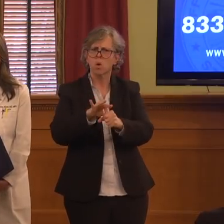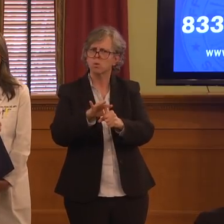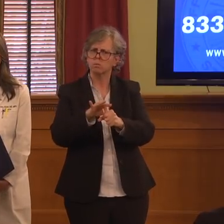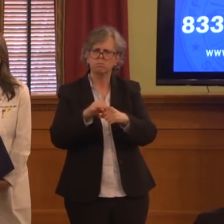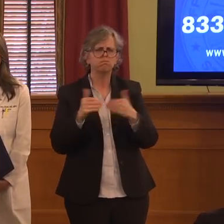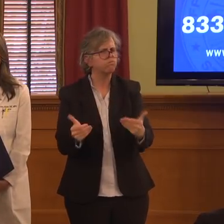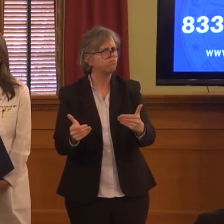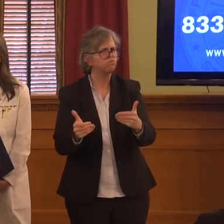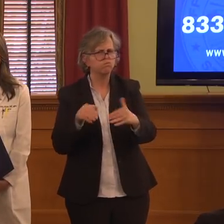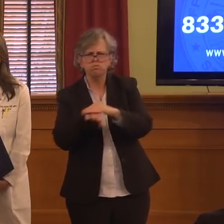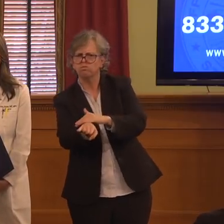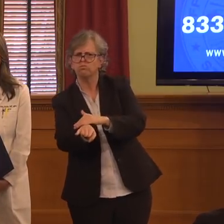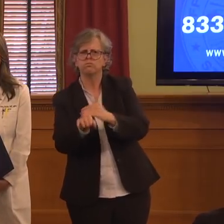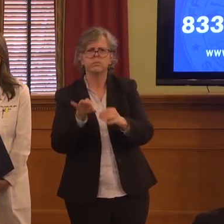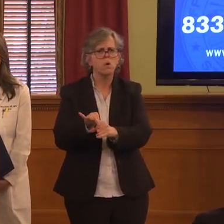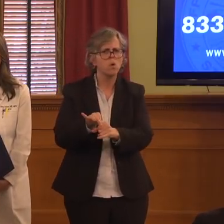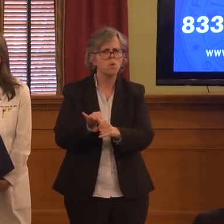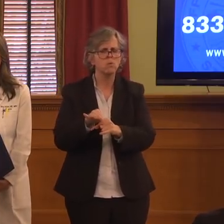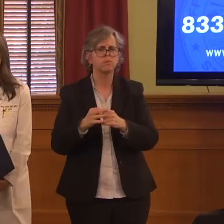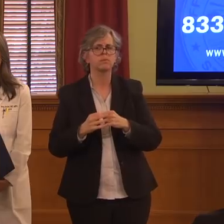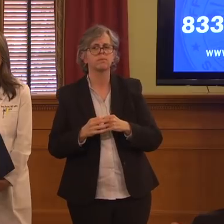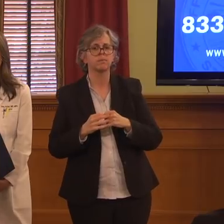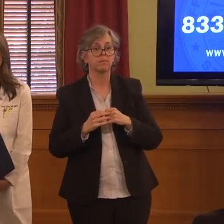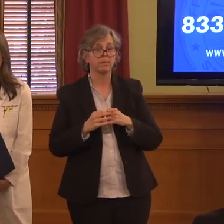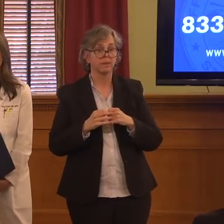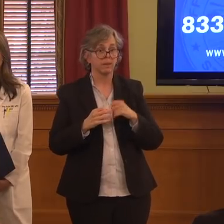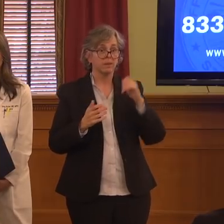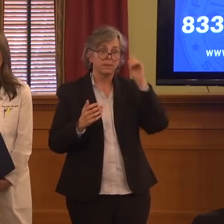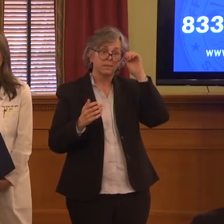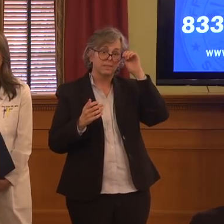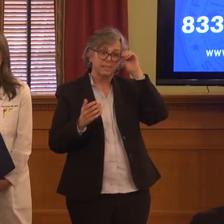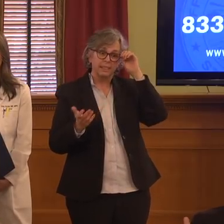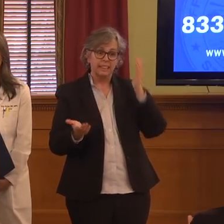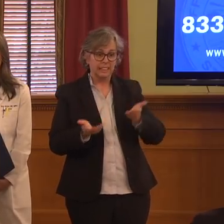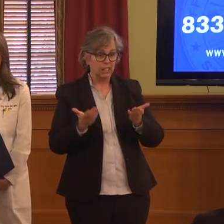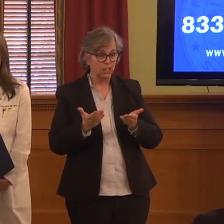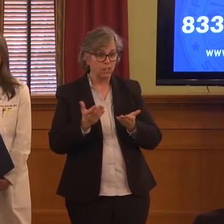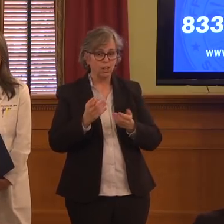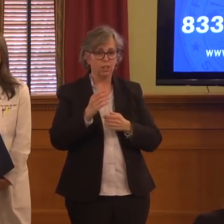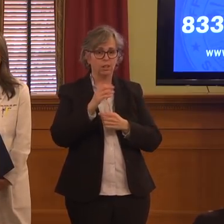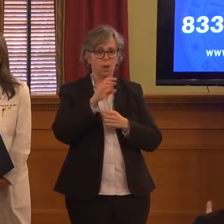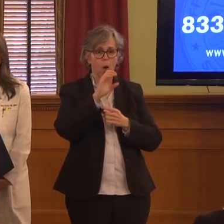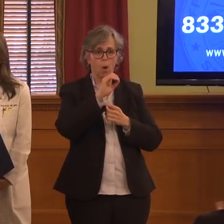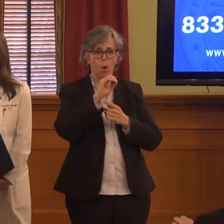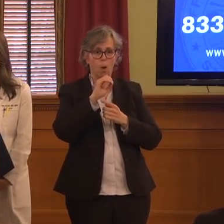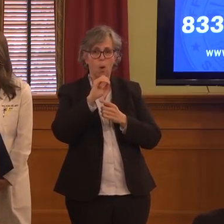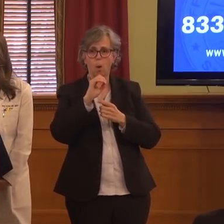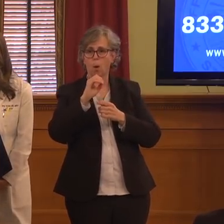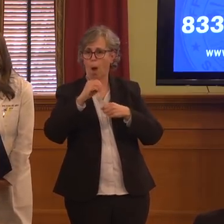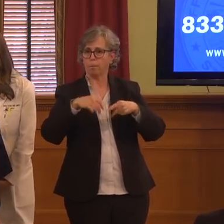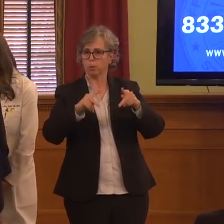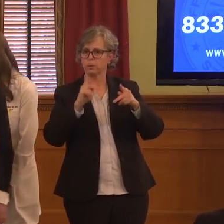But there are opportunities in the state of Ohio for people to vote in many different ways. John?